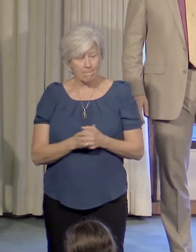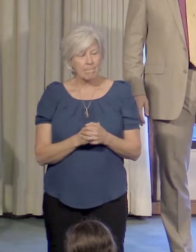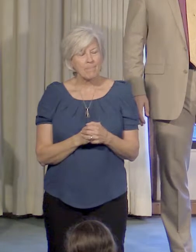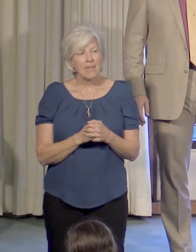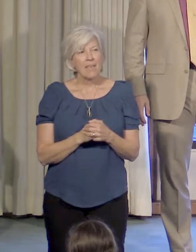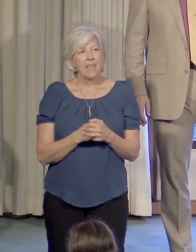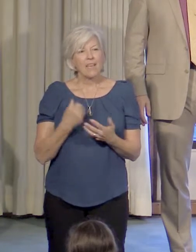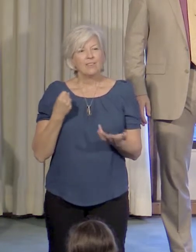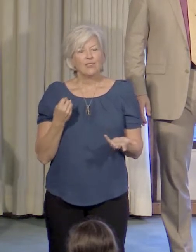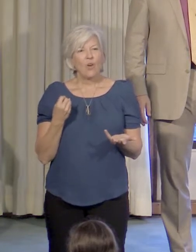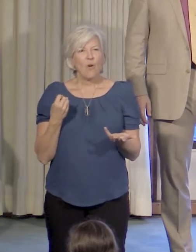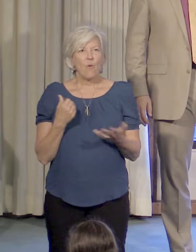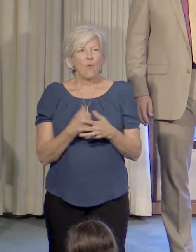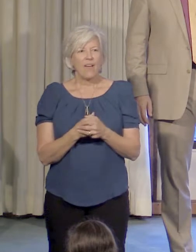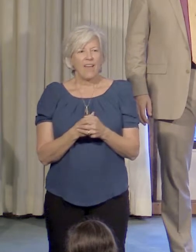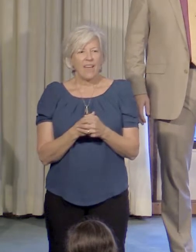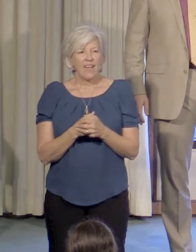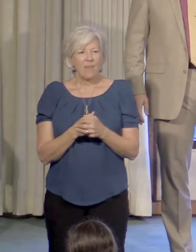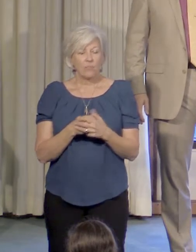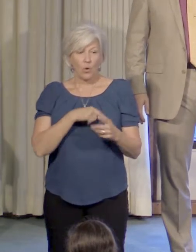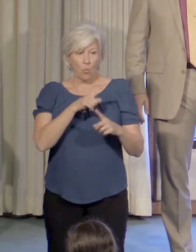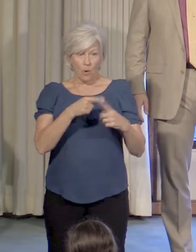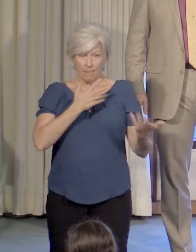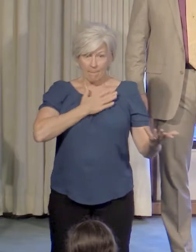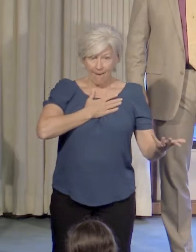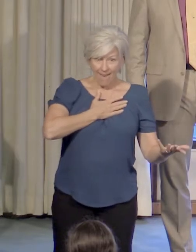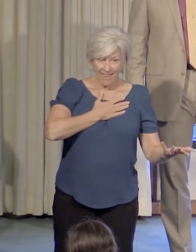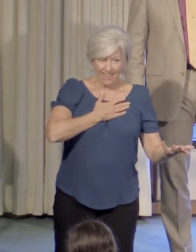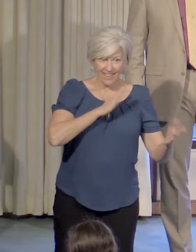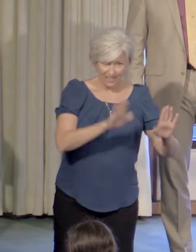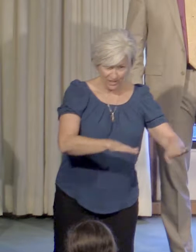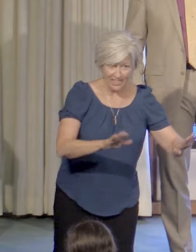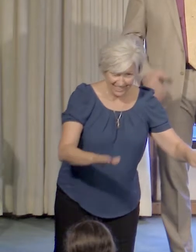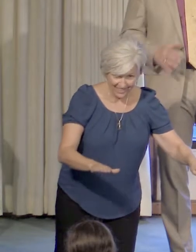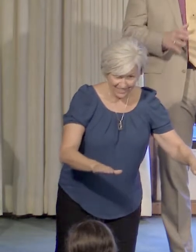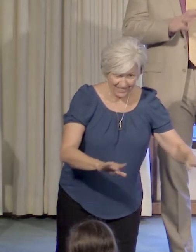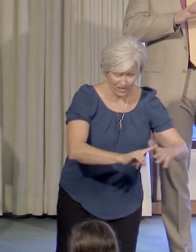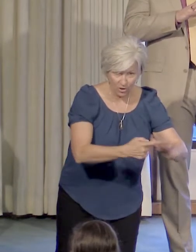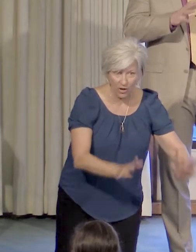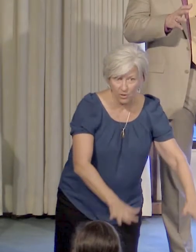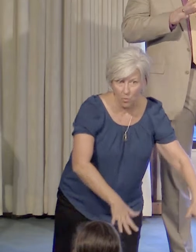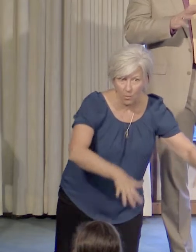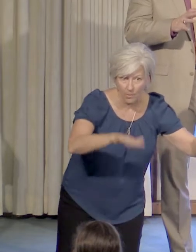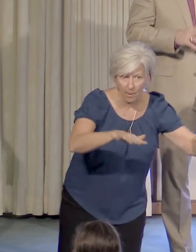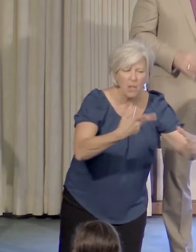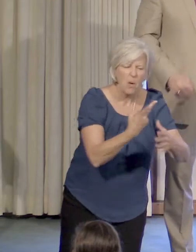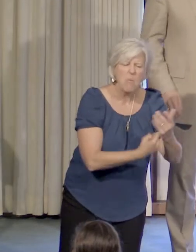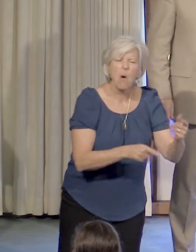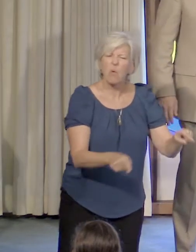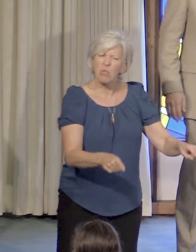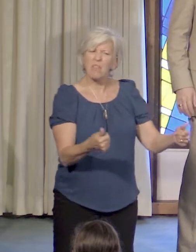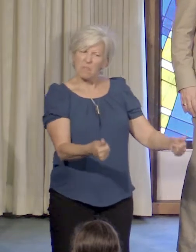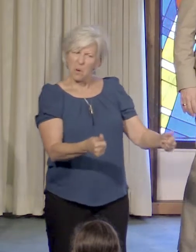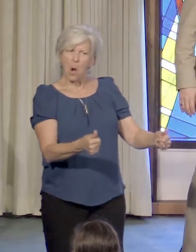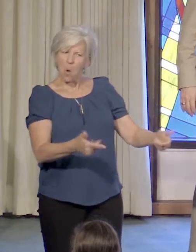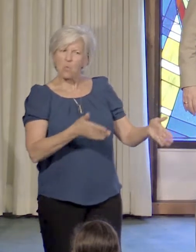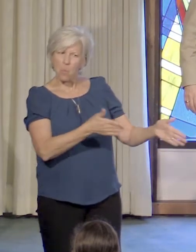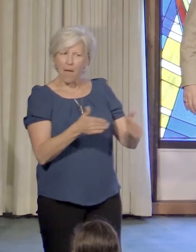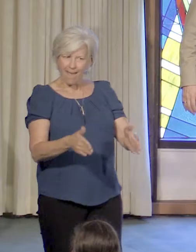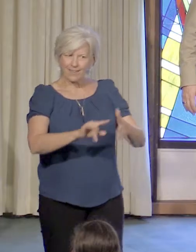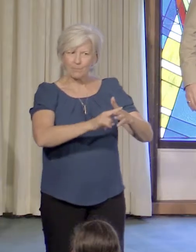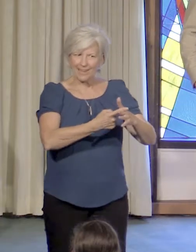So when my kids started growing up, they both kind of in their own ways began singing.